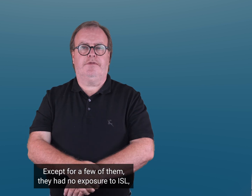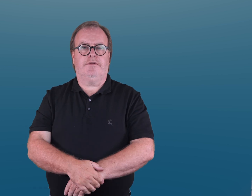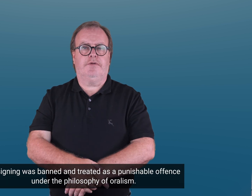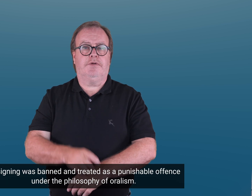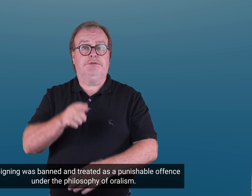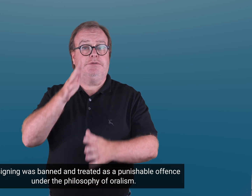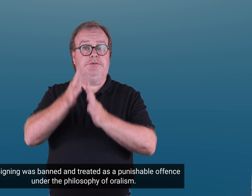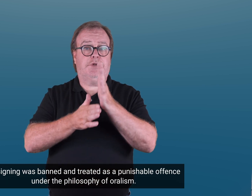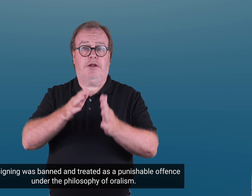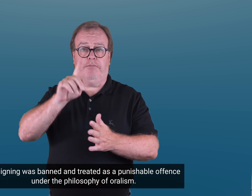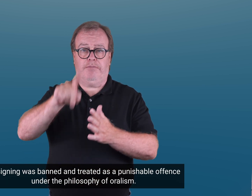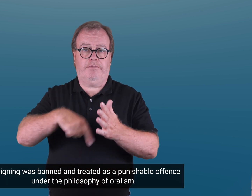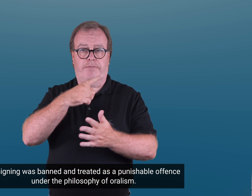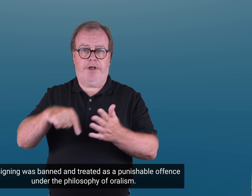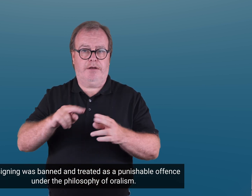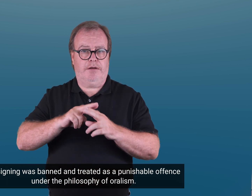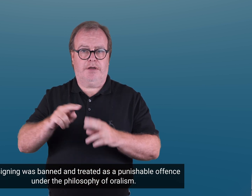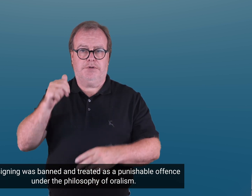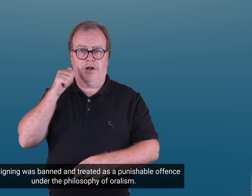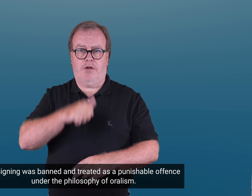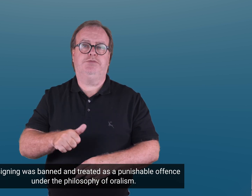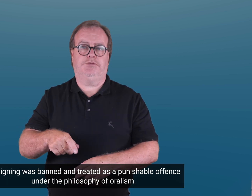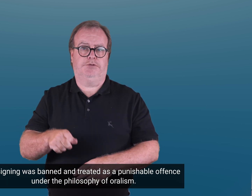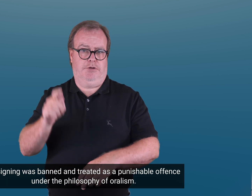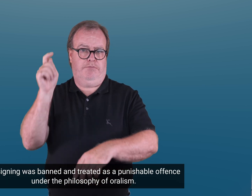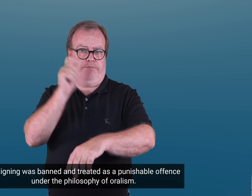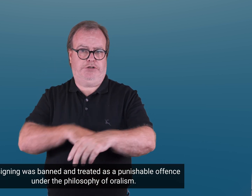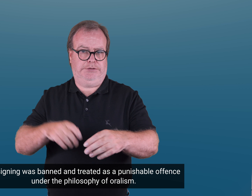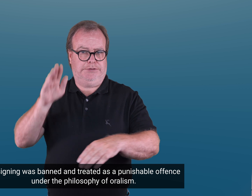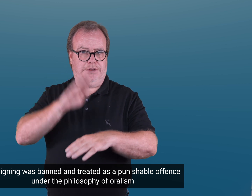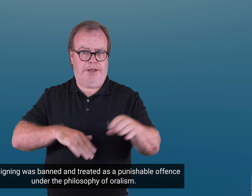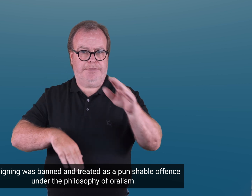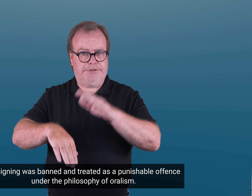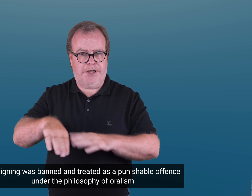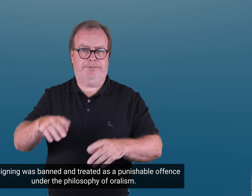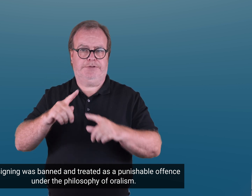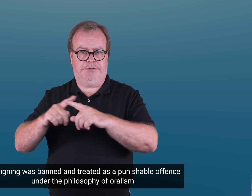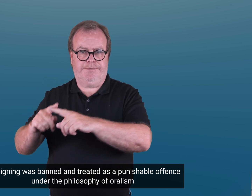As signing was banned and treated as a punishable offence under the philosophy of oralism.